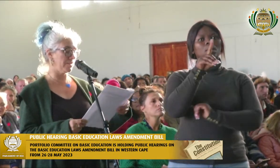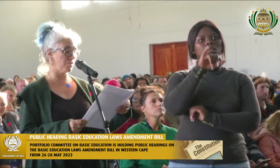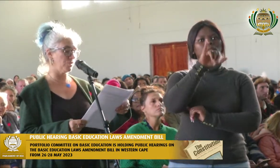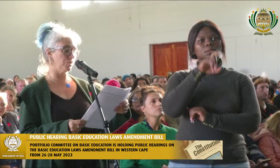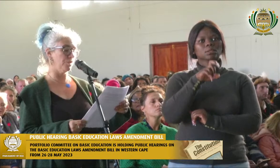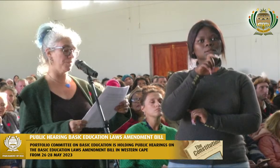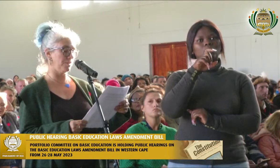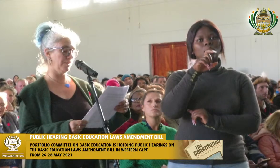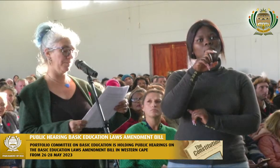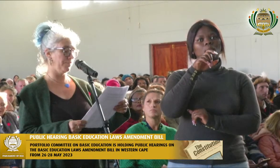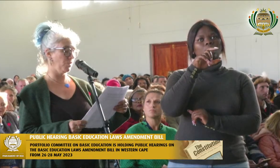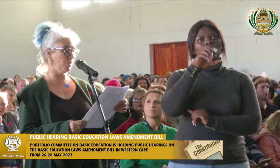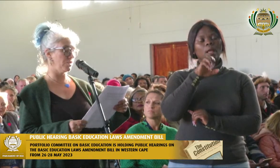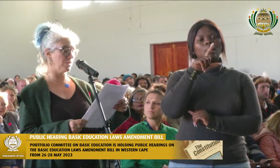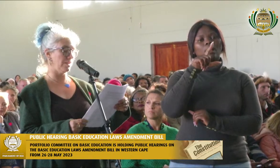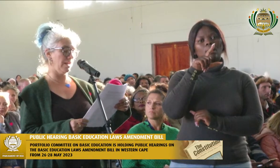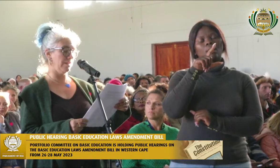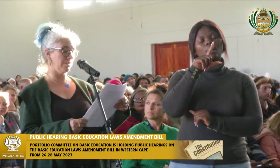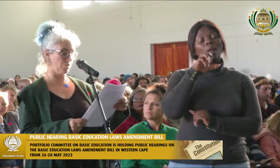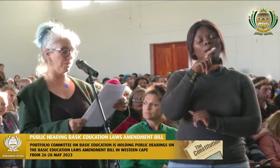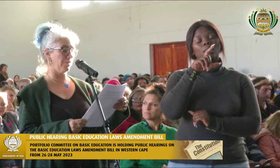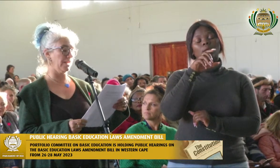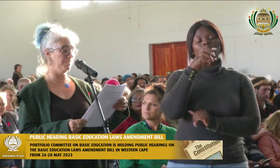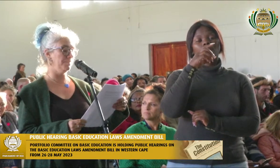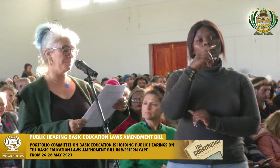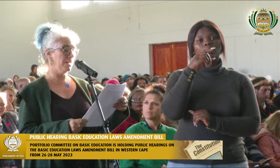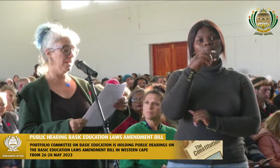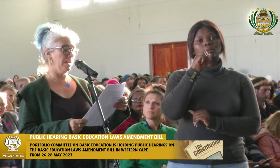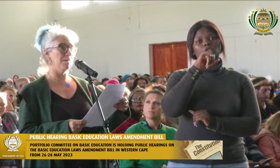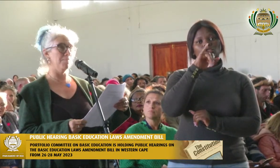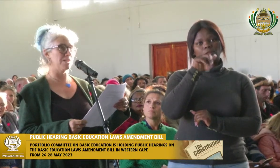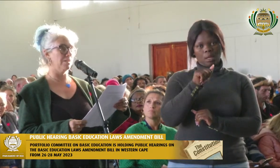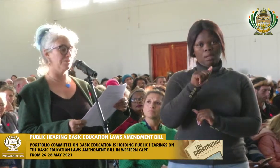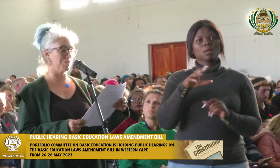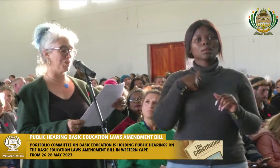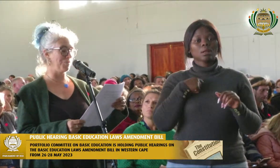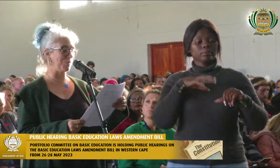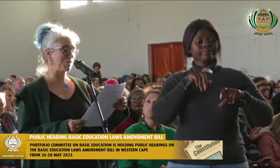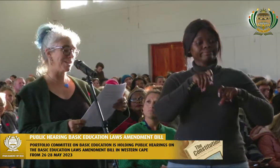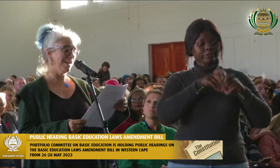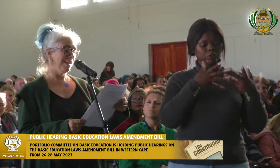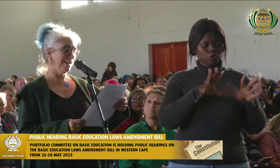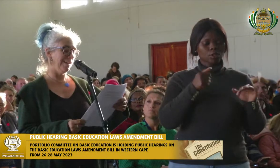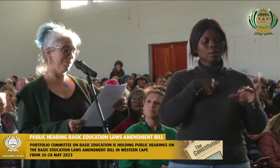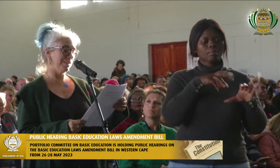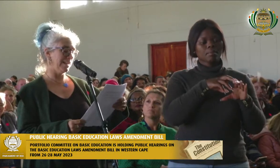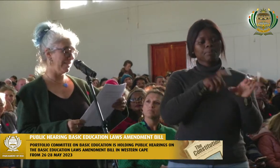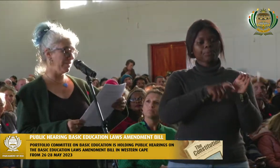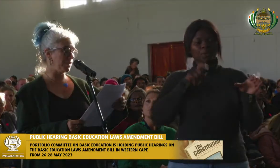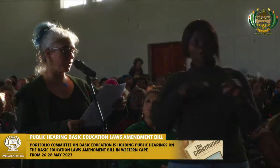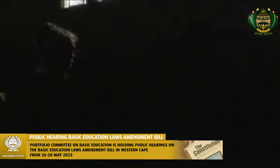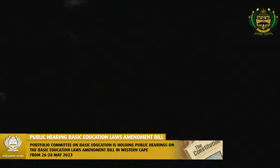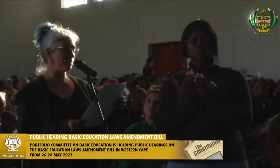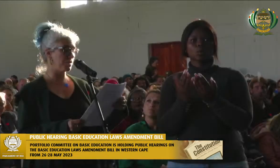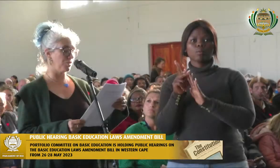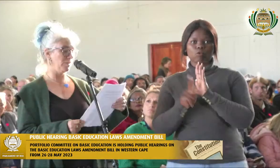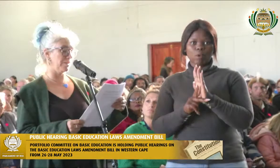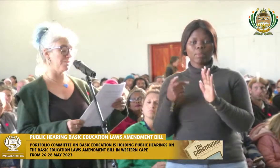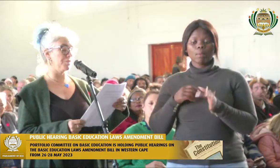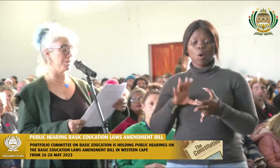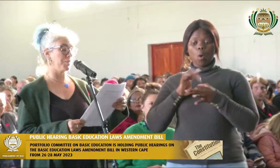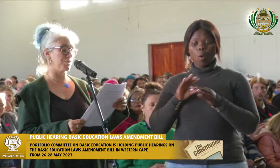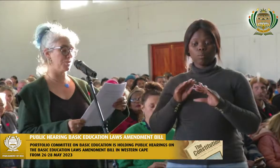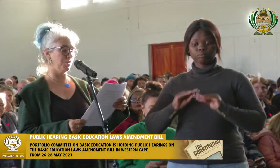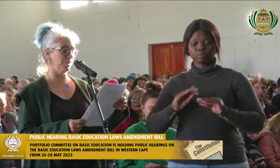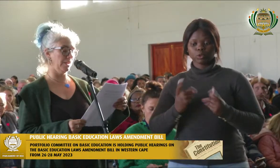took him out of school to homeschool him. We used the school curriculum. My child was so bored. We then gave him the choice to homeschool